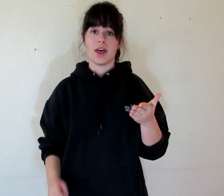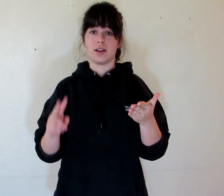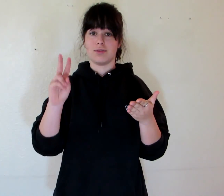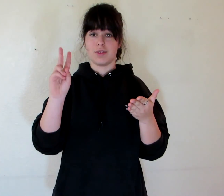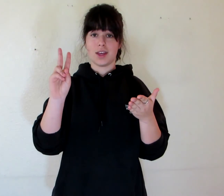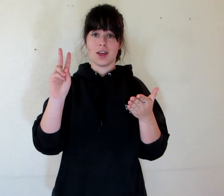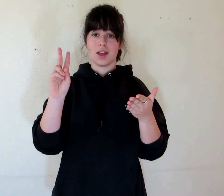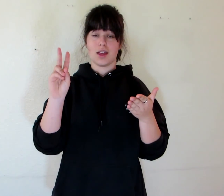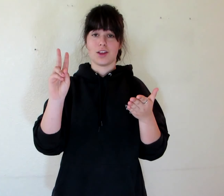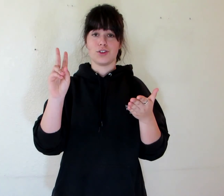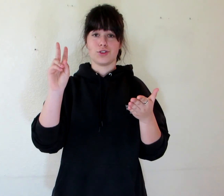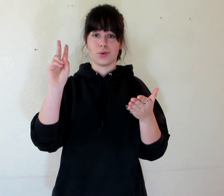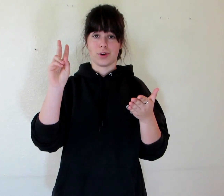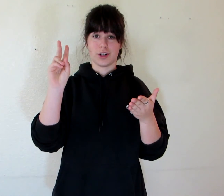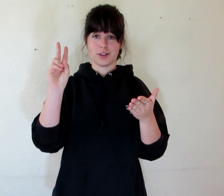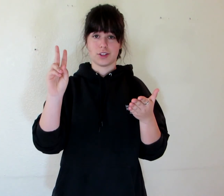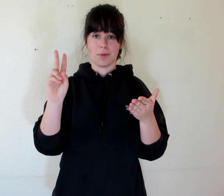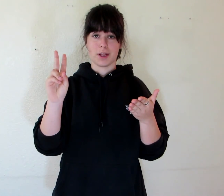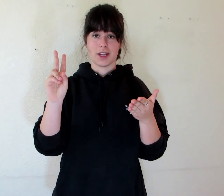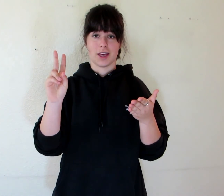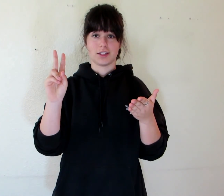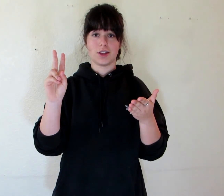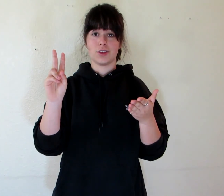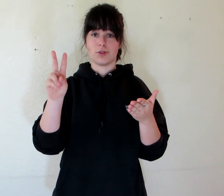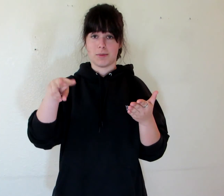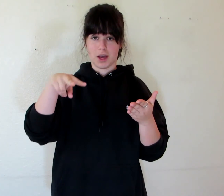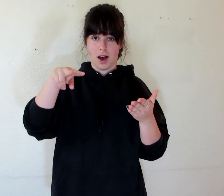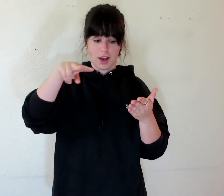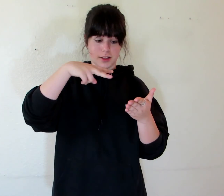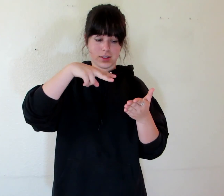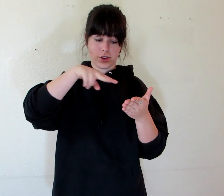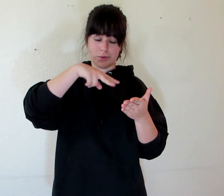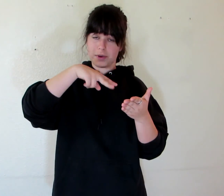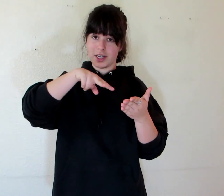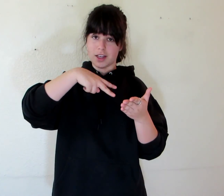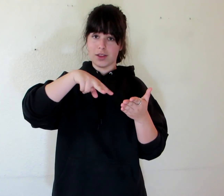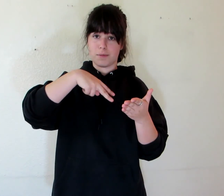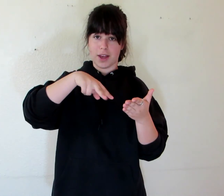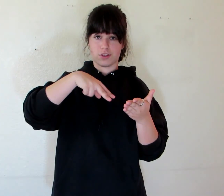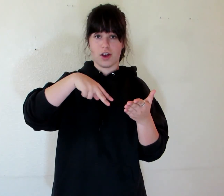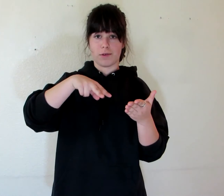a V in your dominant hand to mimic eyes, like you're reading the pages of a